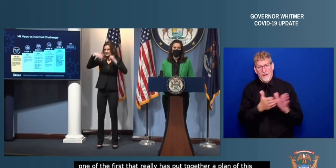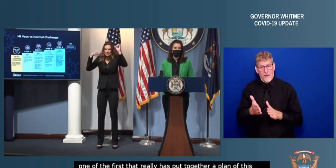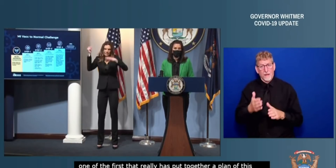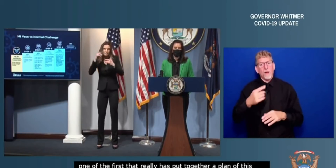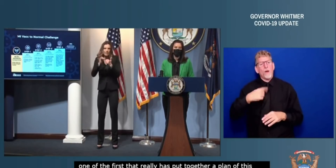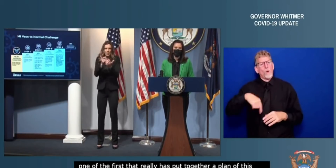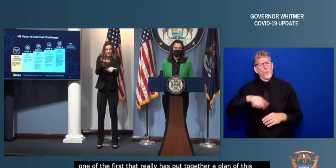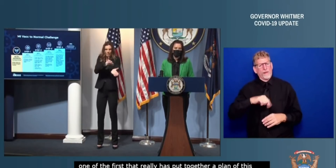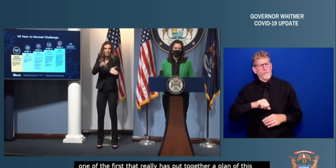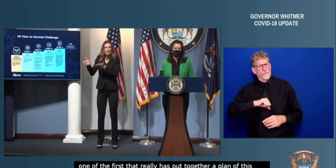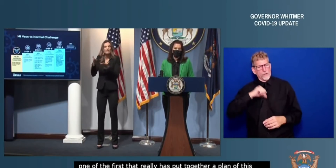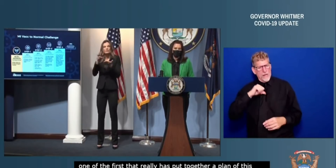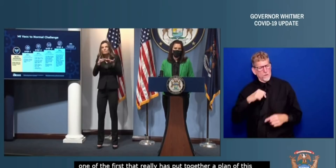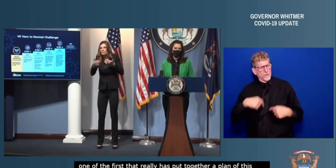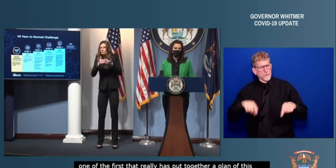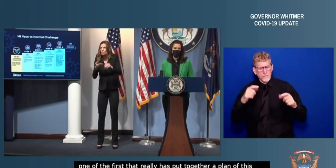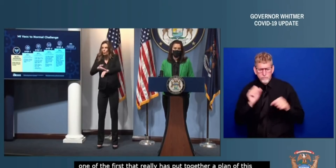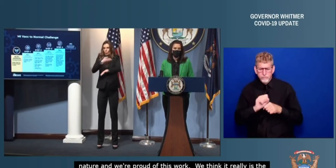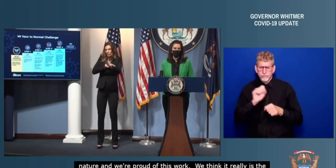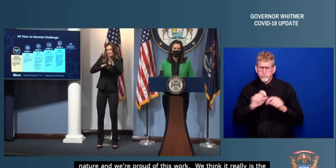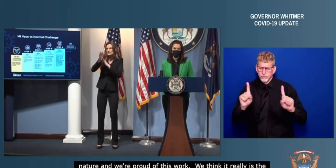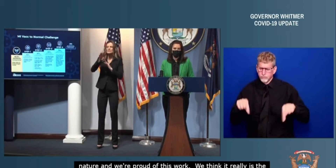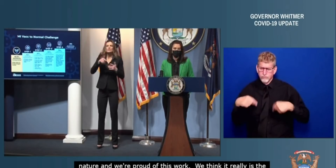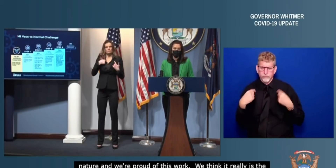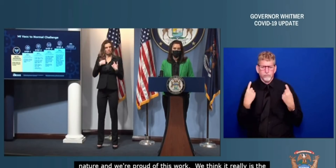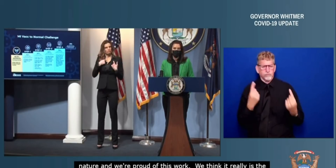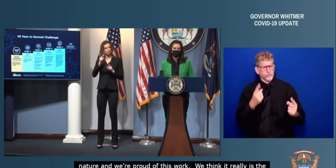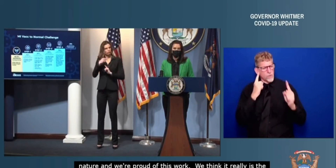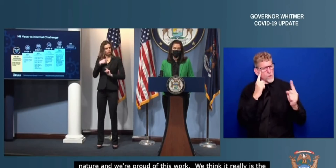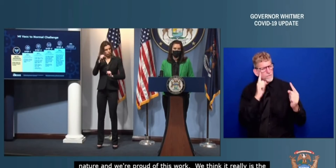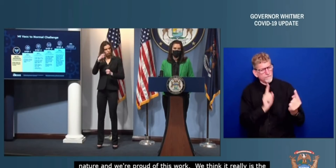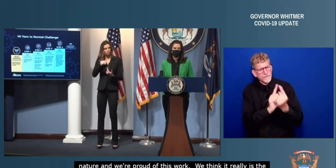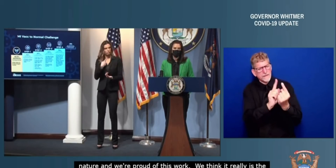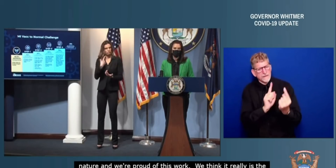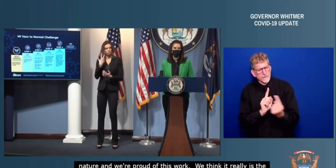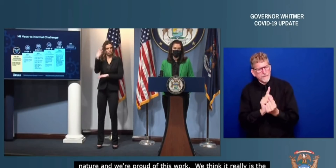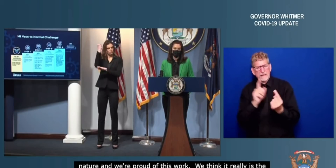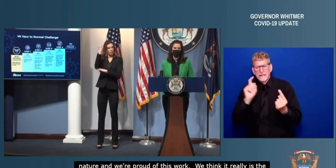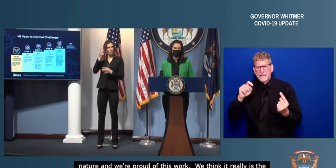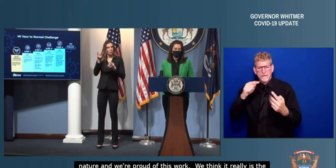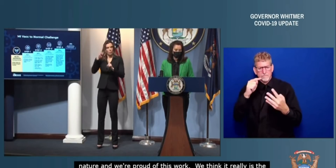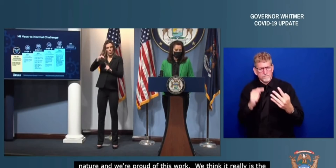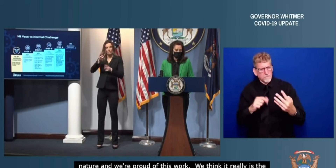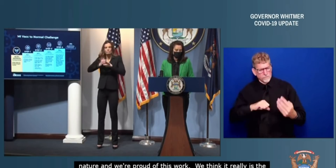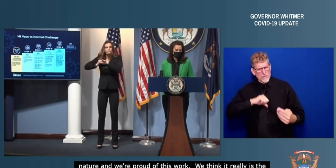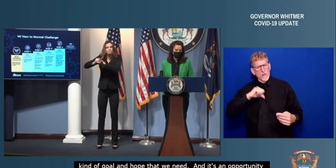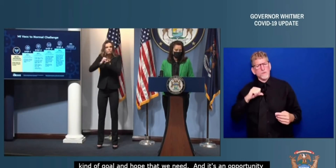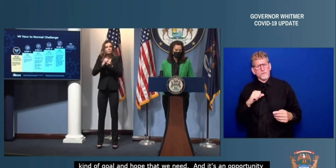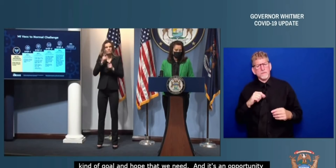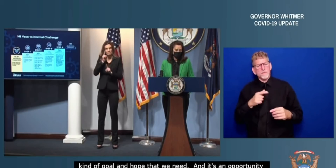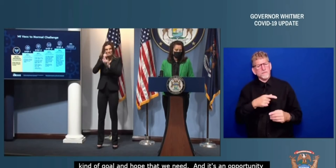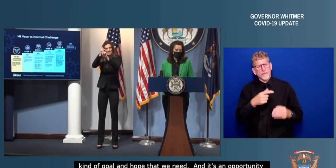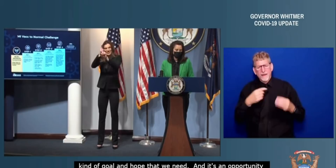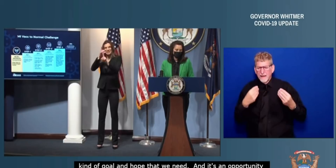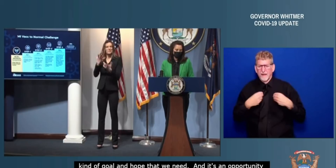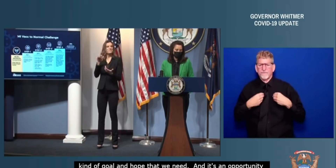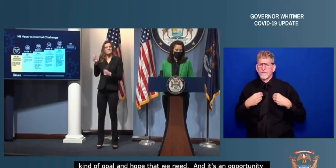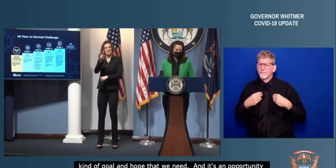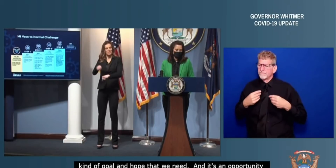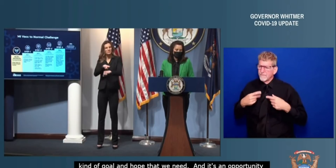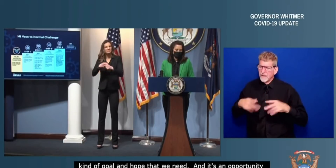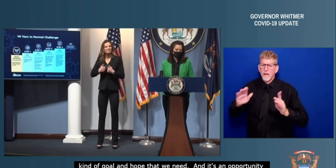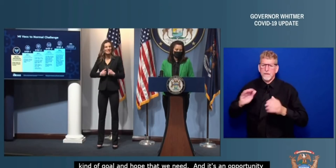hope that we need, and it's an opportunity for us to all join arms and to make sure that we get to this goal.